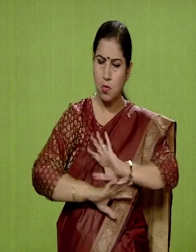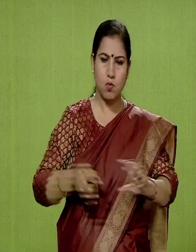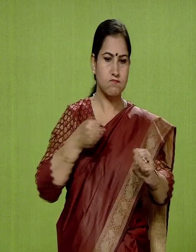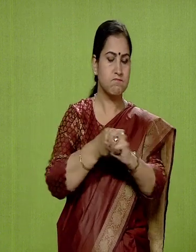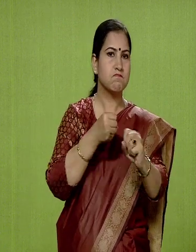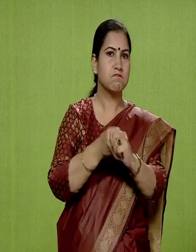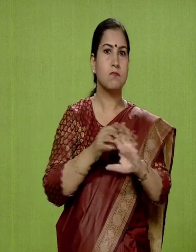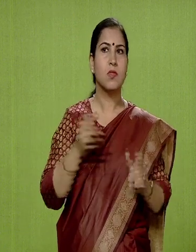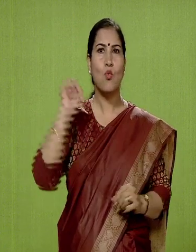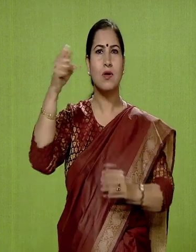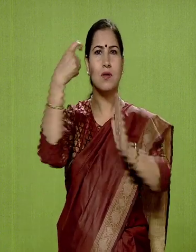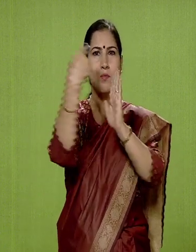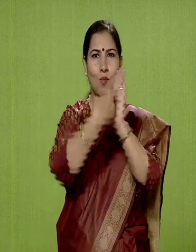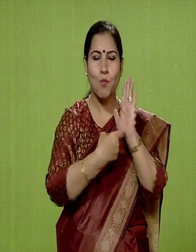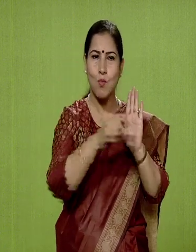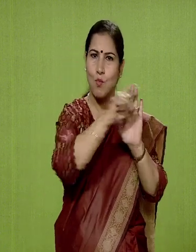due to their wrong policies.